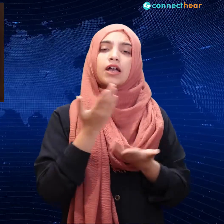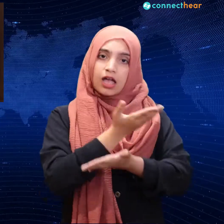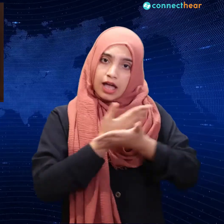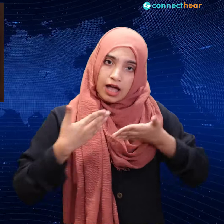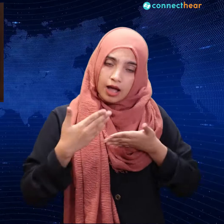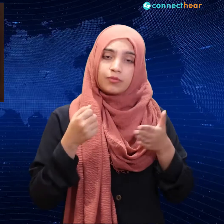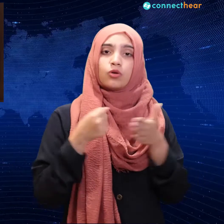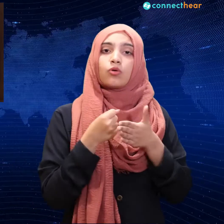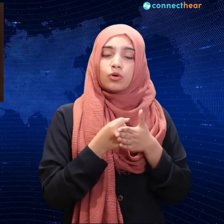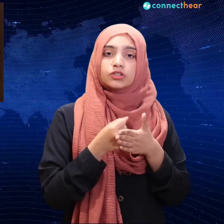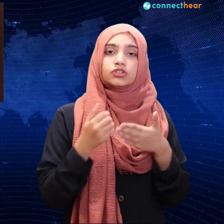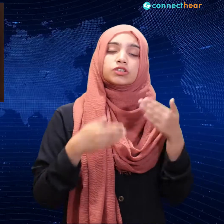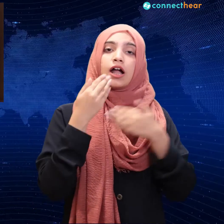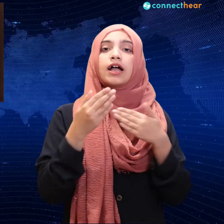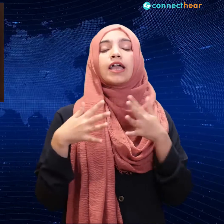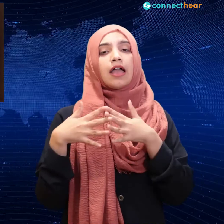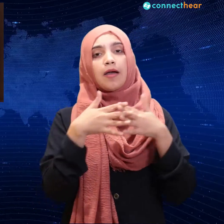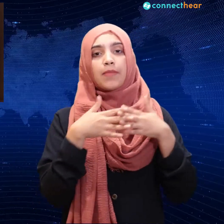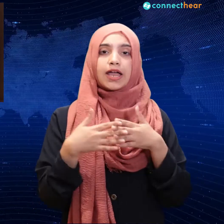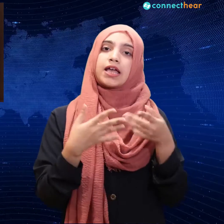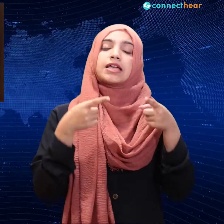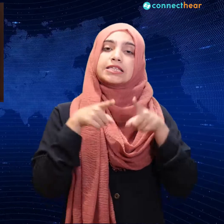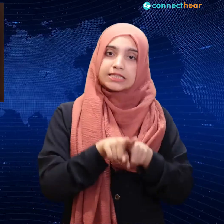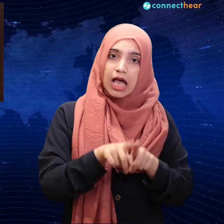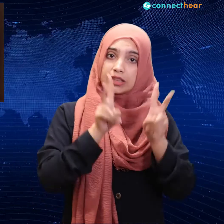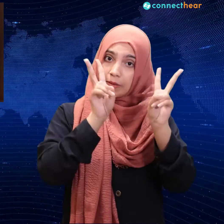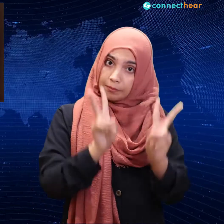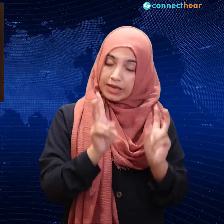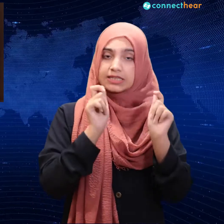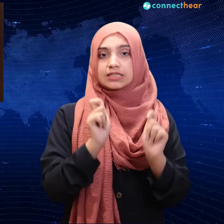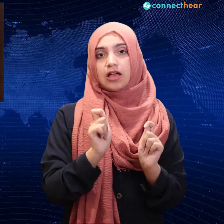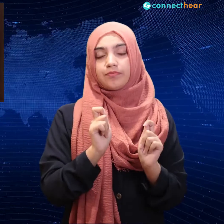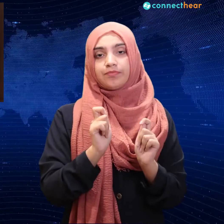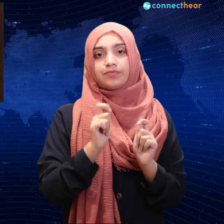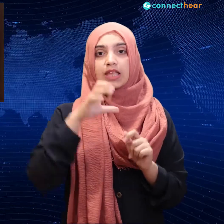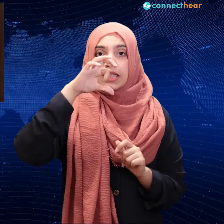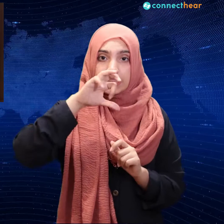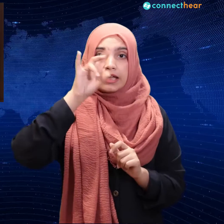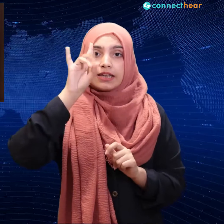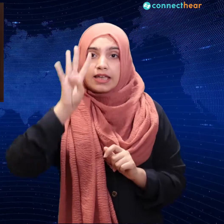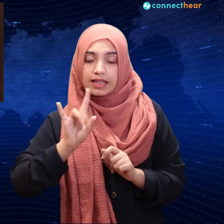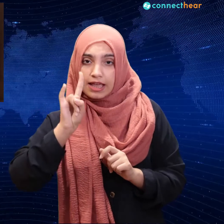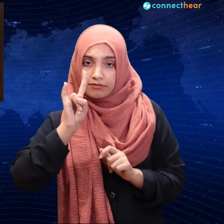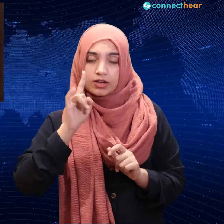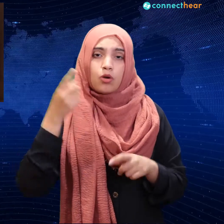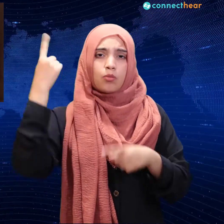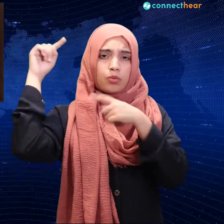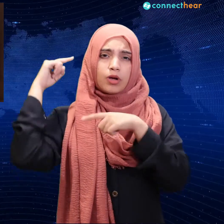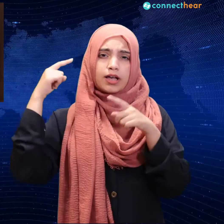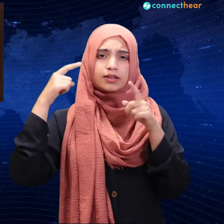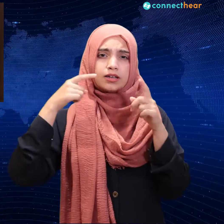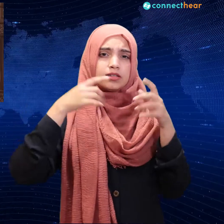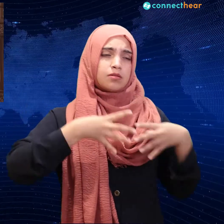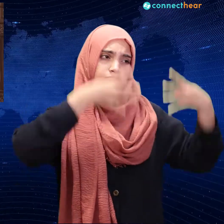with the US, we became an ally of the US after 9/11 in the war in Afghanistan. The suffering this country went